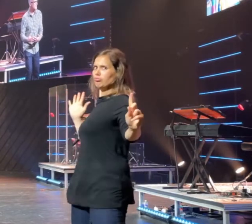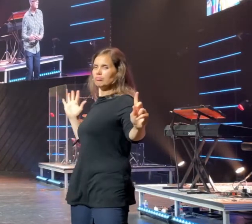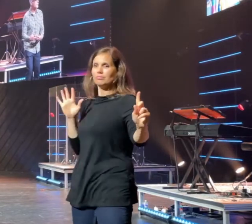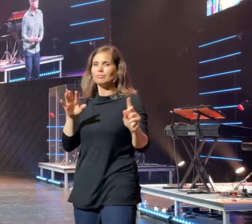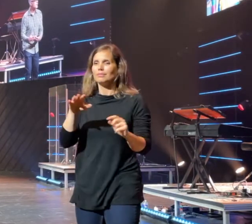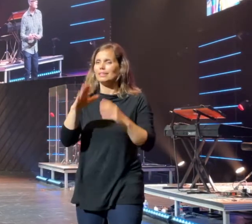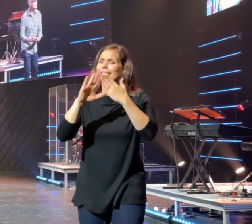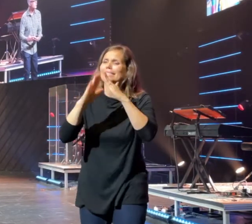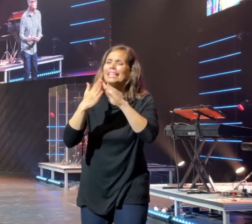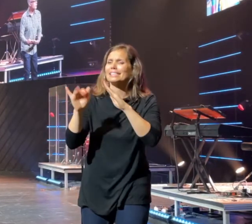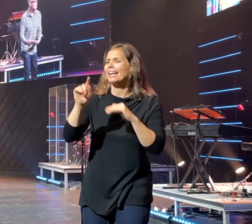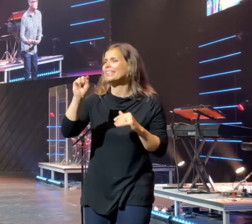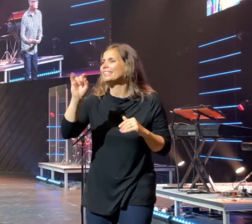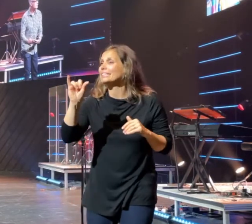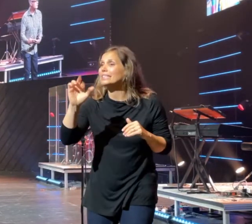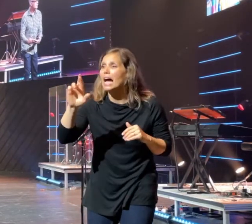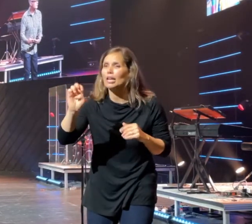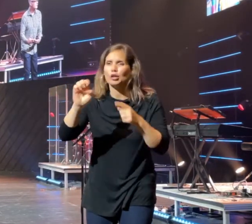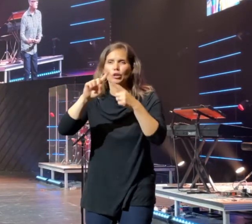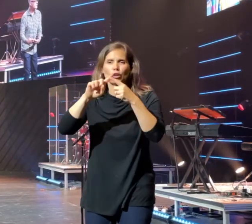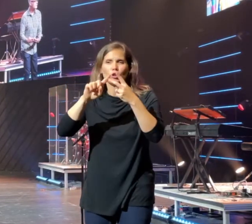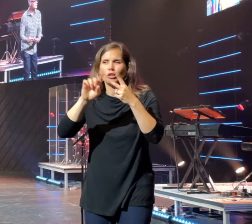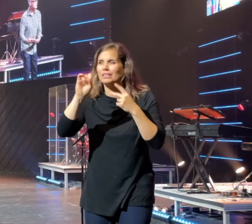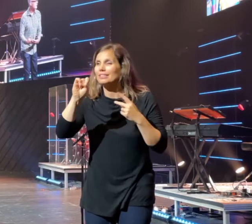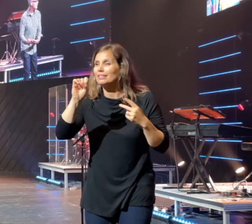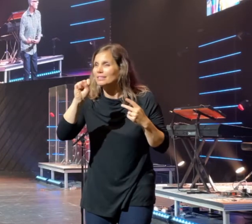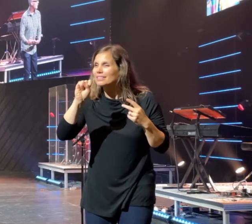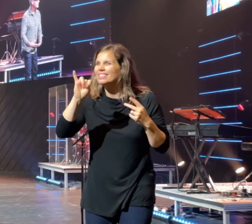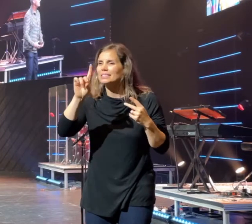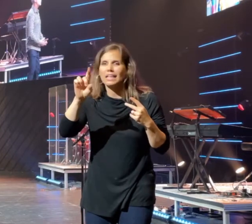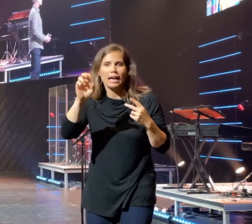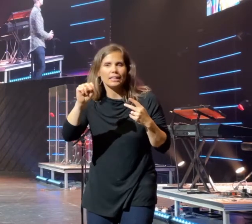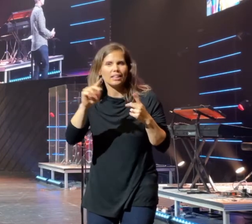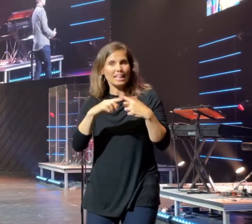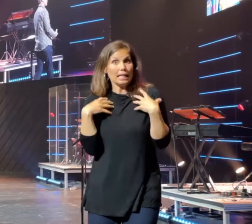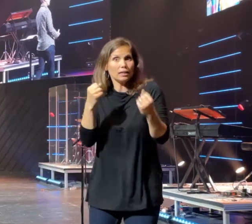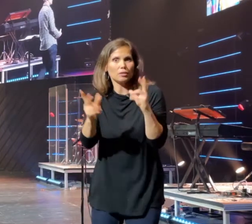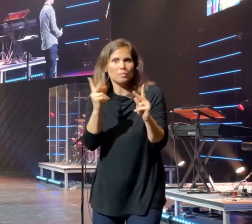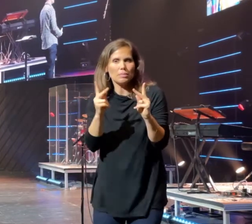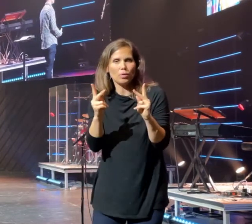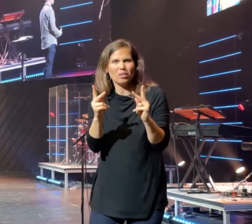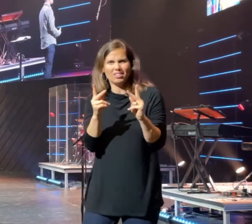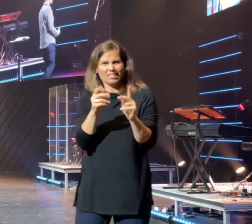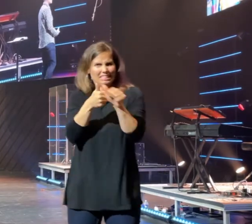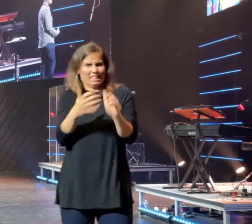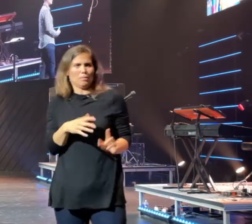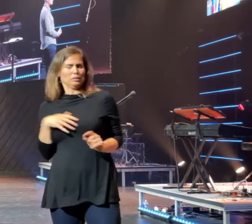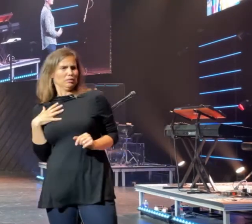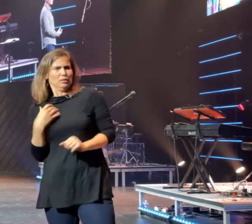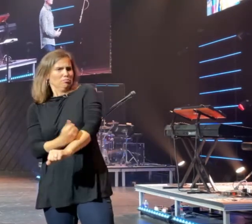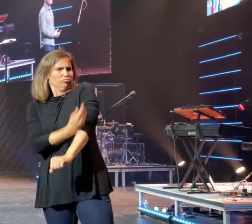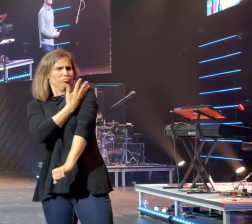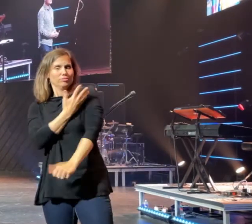City. And he went there and healed a woman and said, this is what I'm about. He's the one, of course, right? When the disciples went to